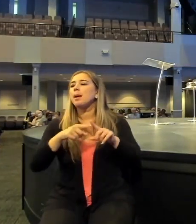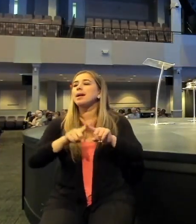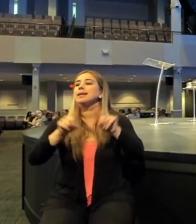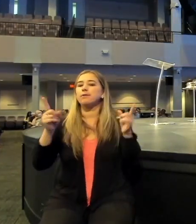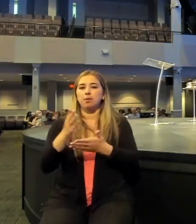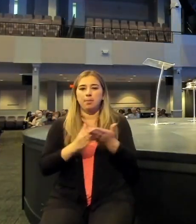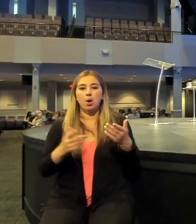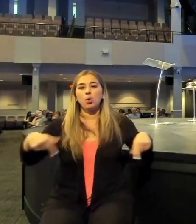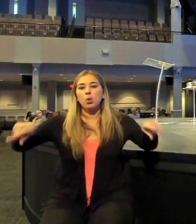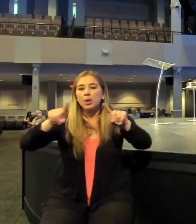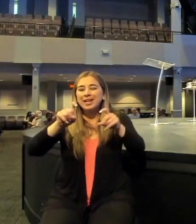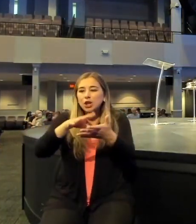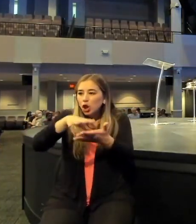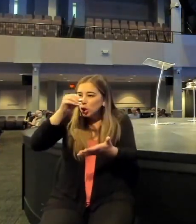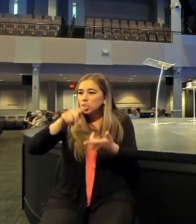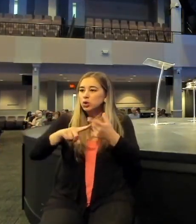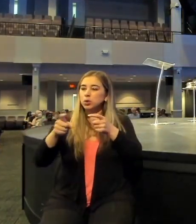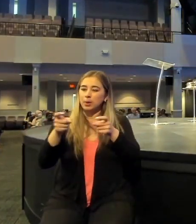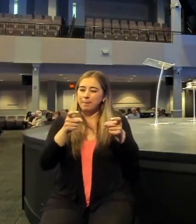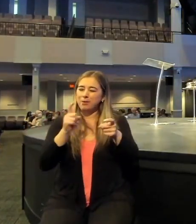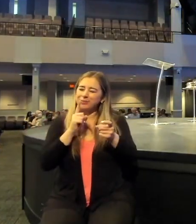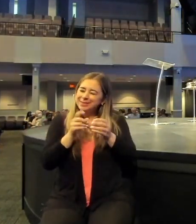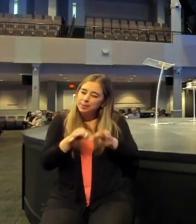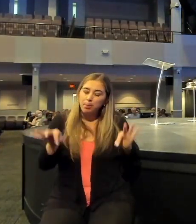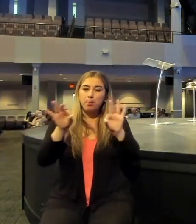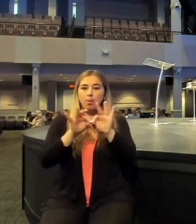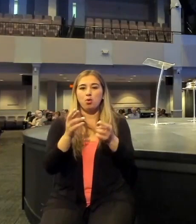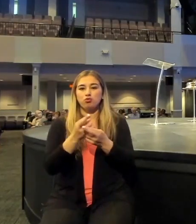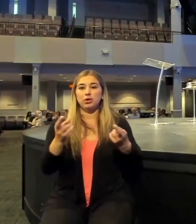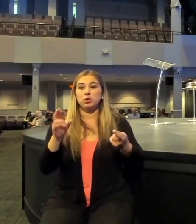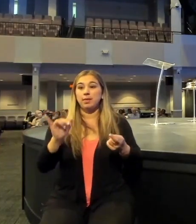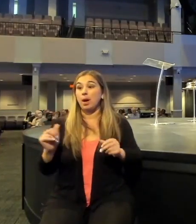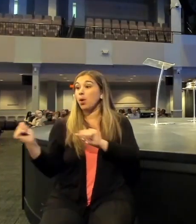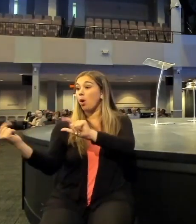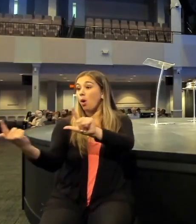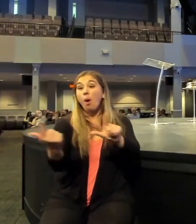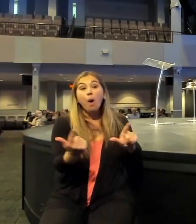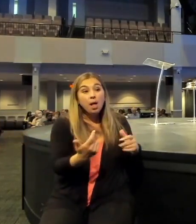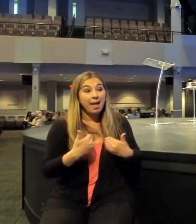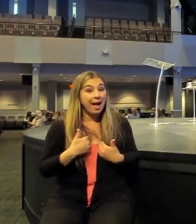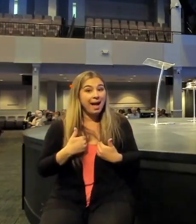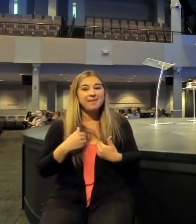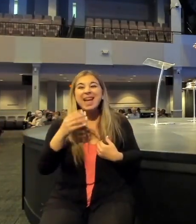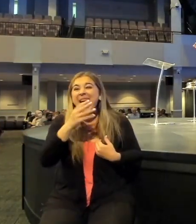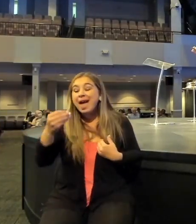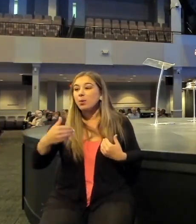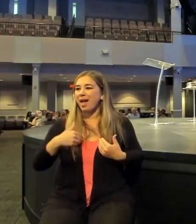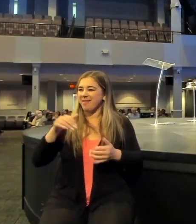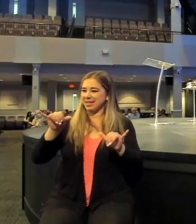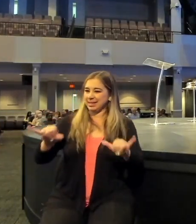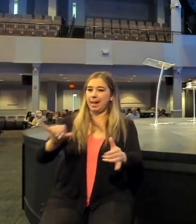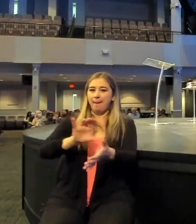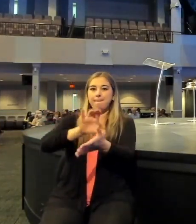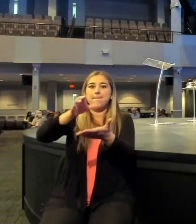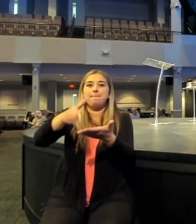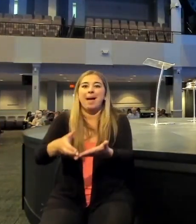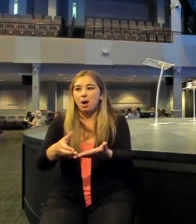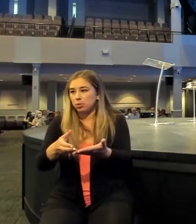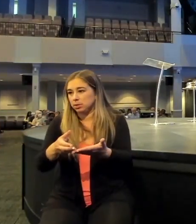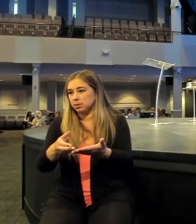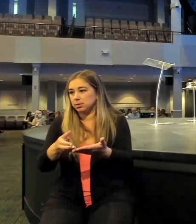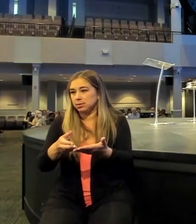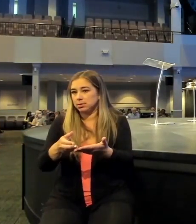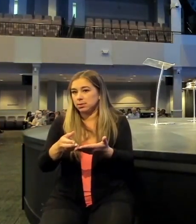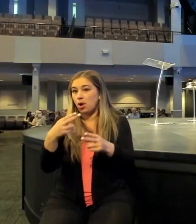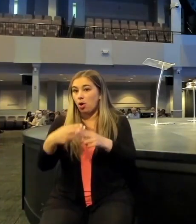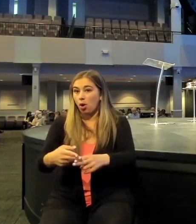about learning to manage this very important resource that every one of us have, and we have the same amount of. And that's